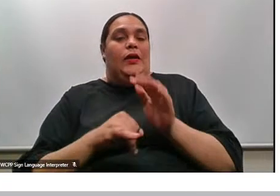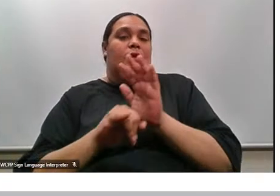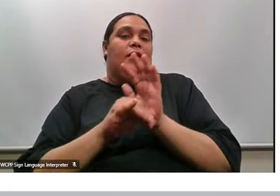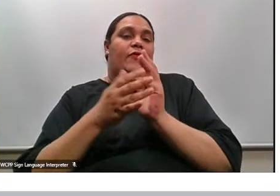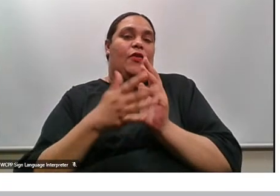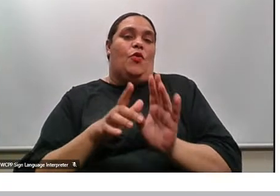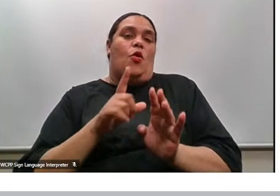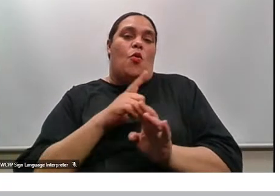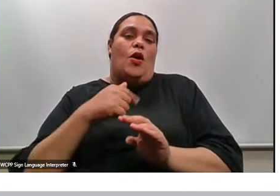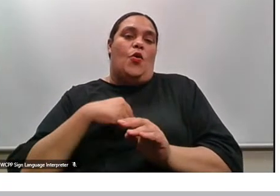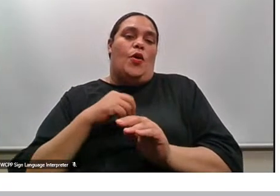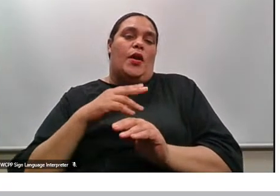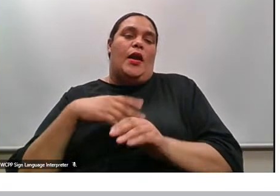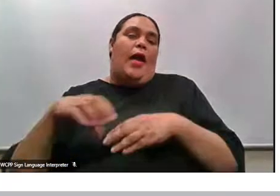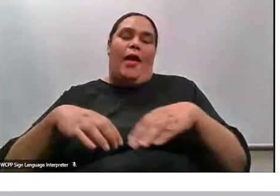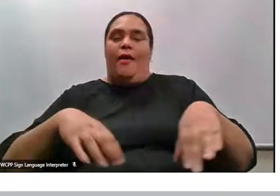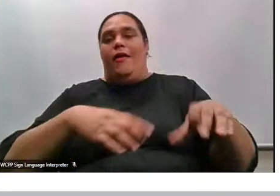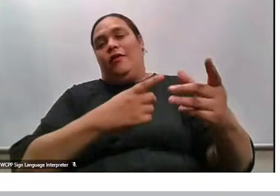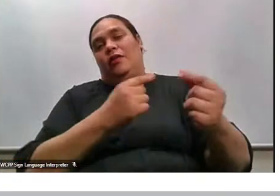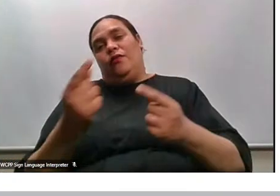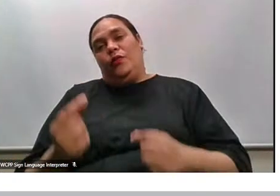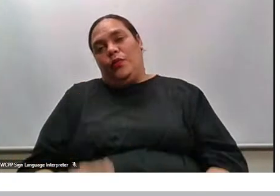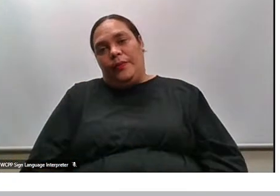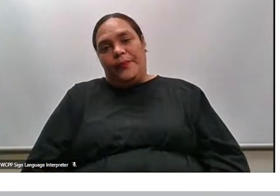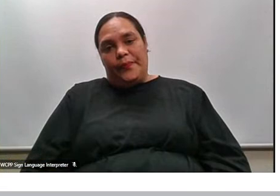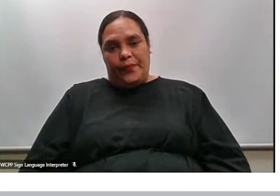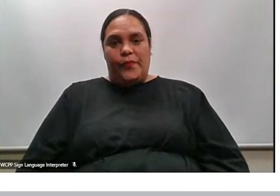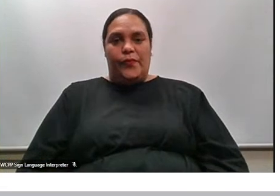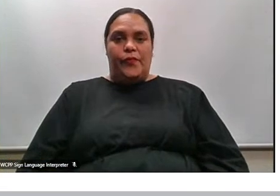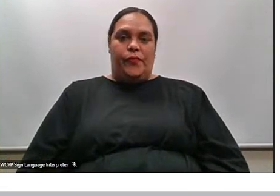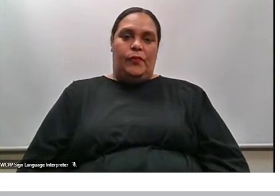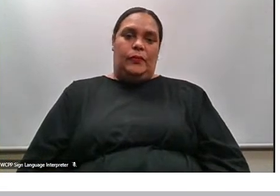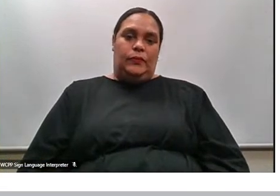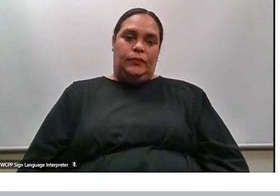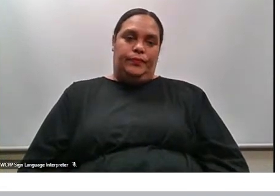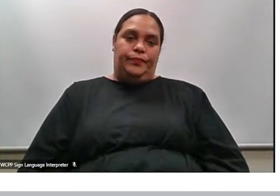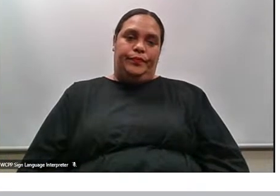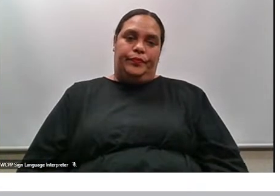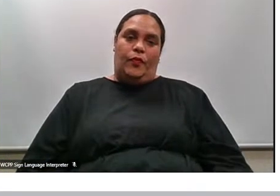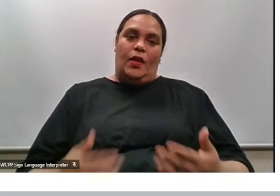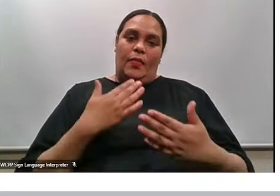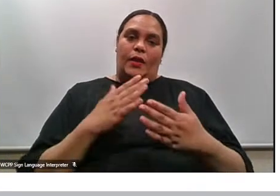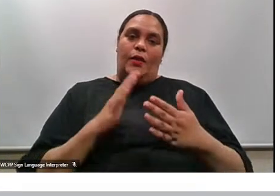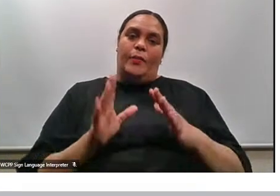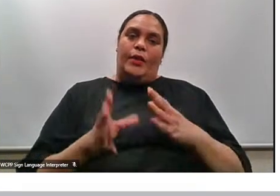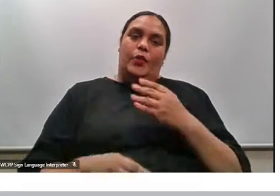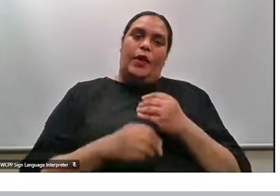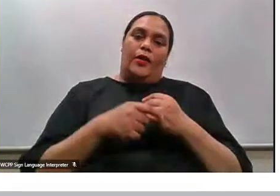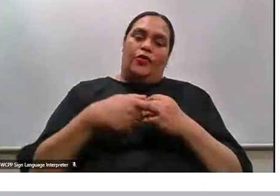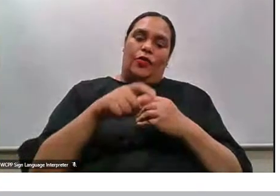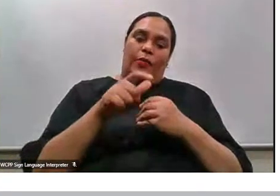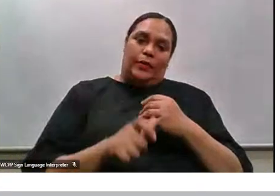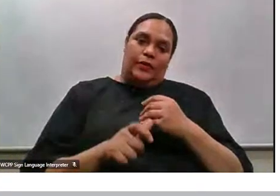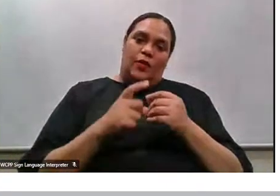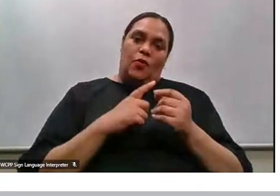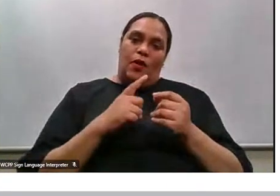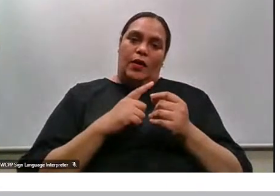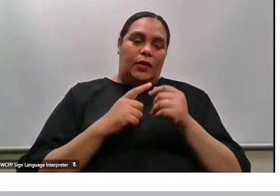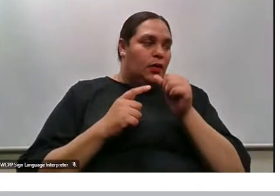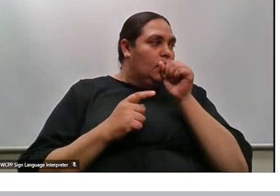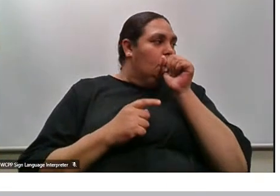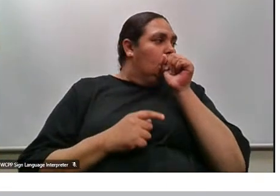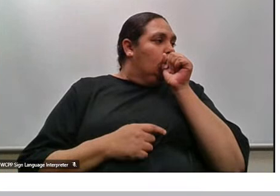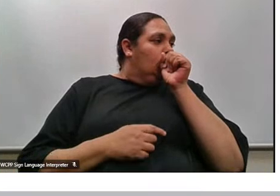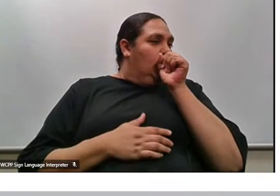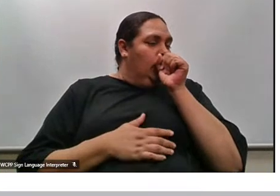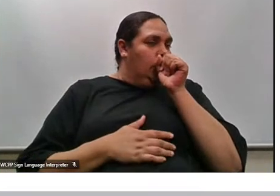because we are proactive essentially. Thank you. If I can just add, Chairperson, in terms of the